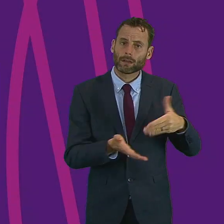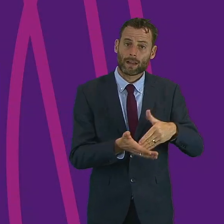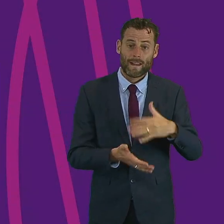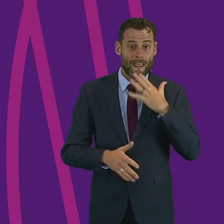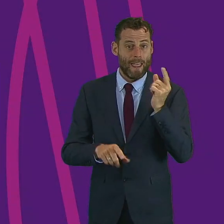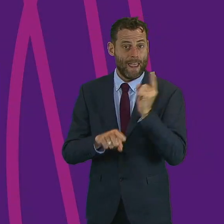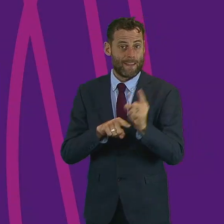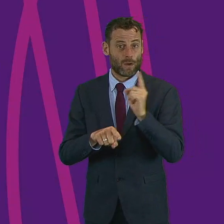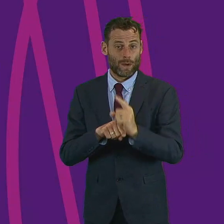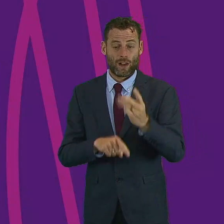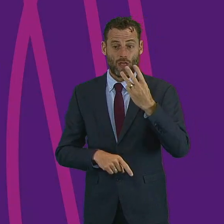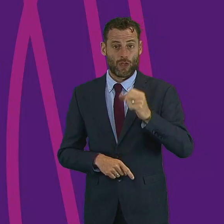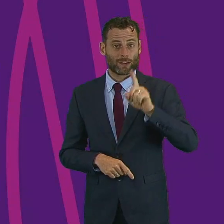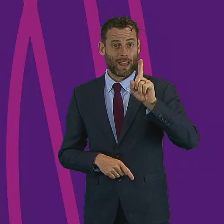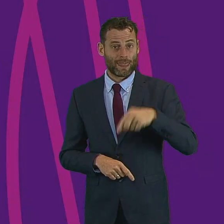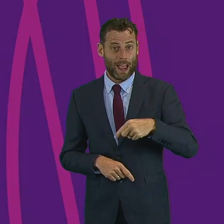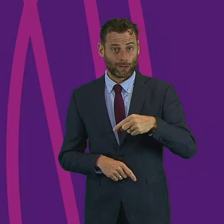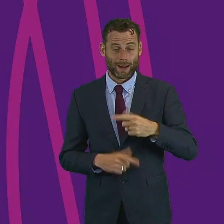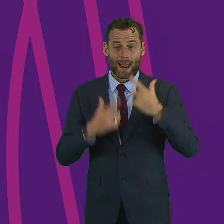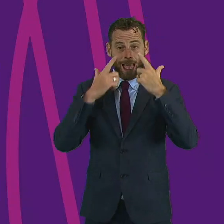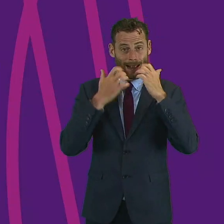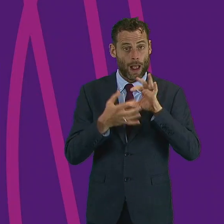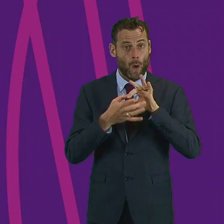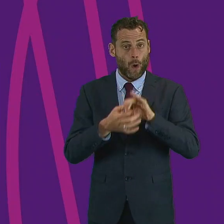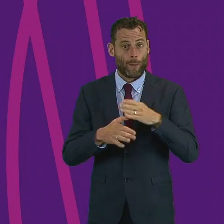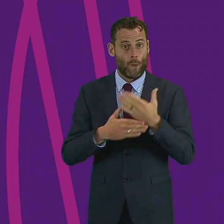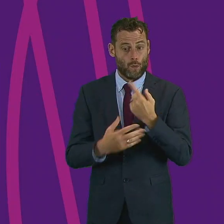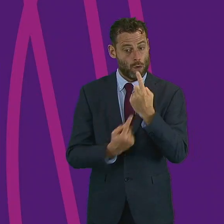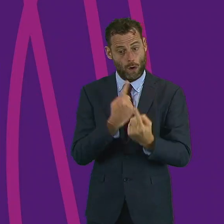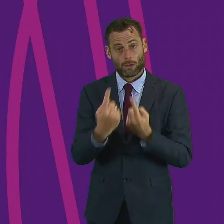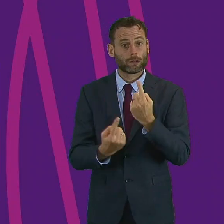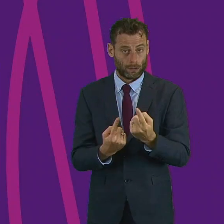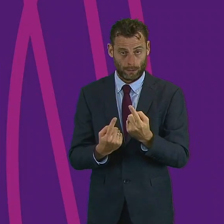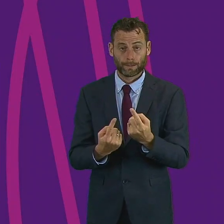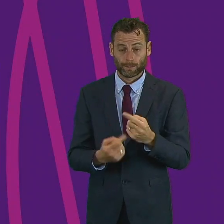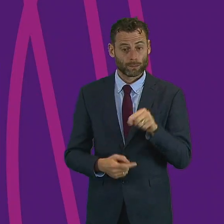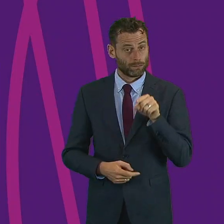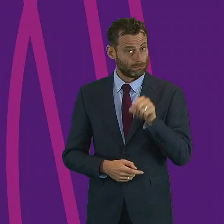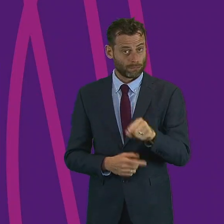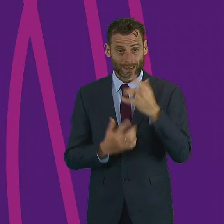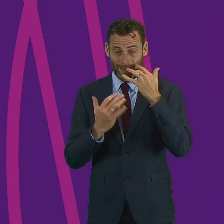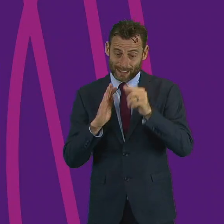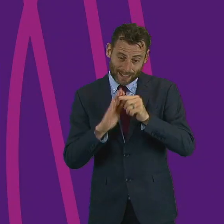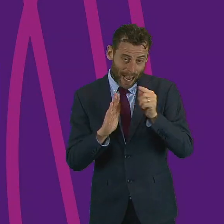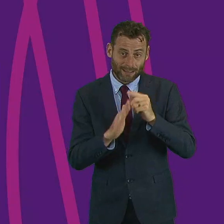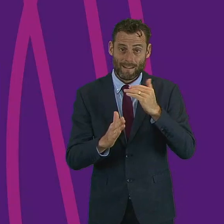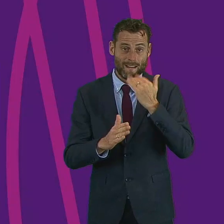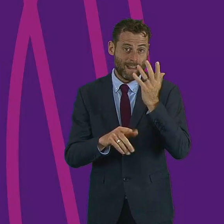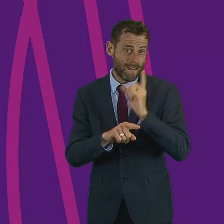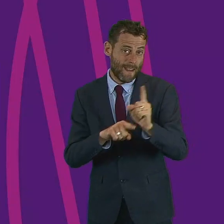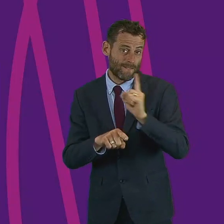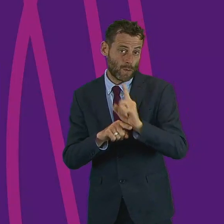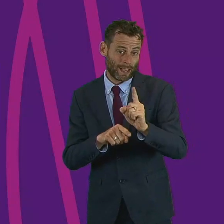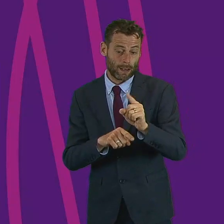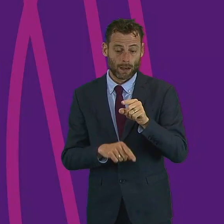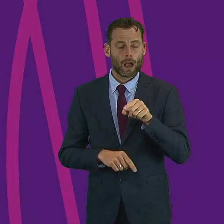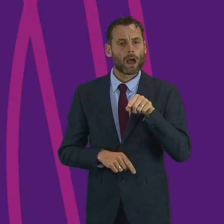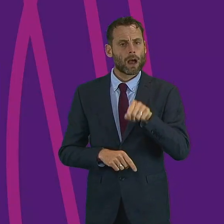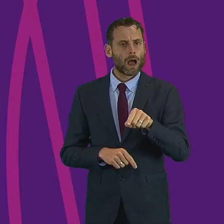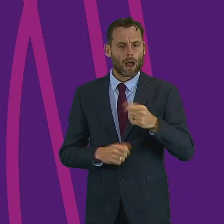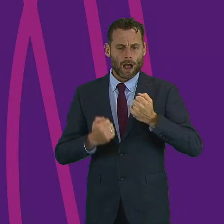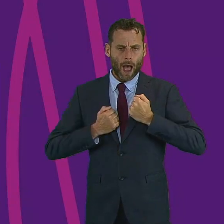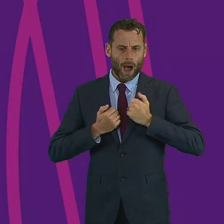test, we are, as I hope everybody would accept, rightly guided by clinical advice on that,